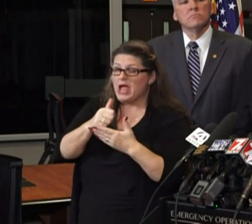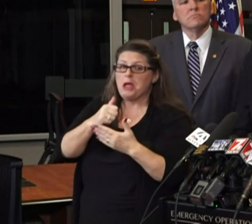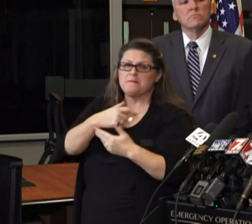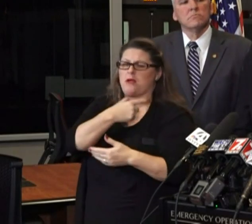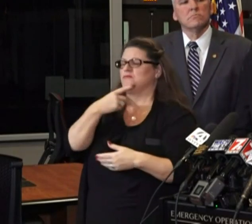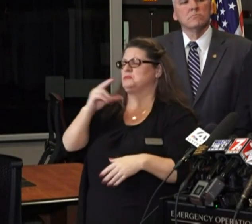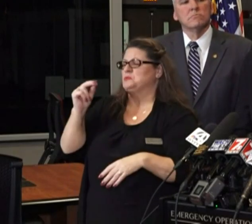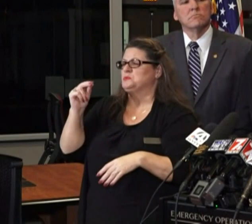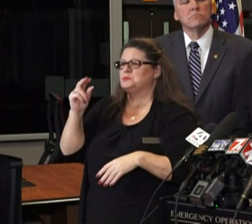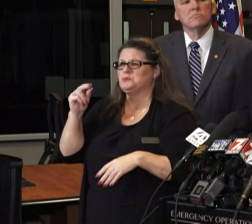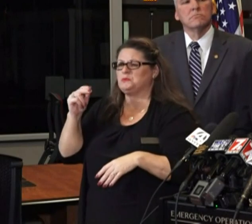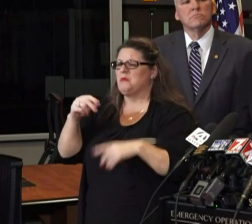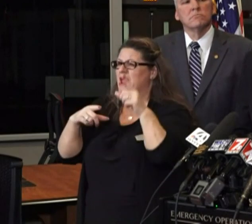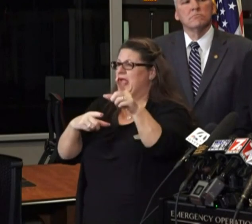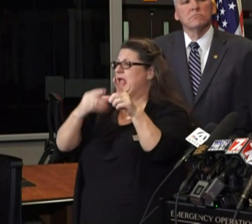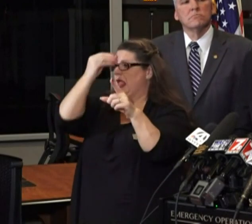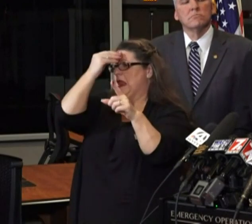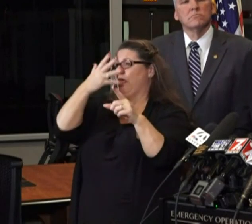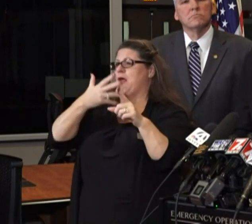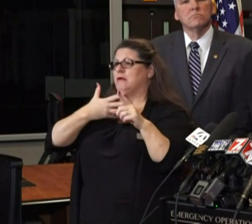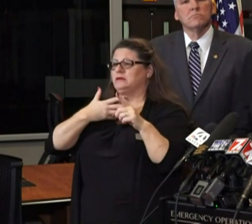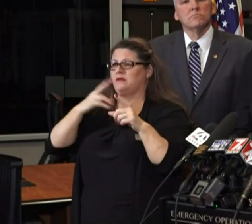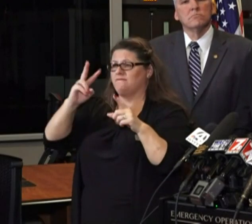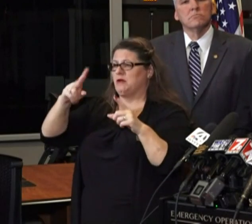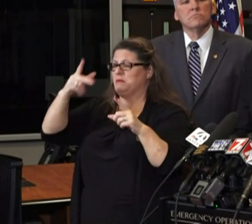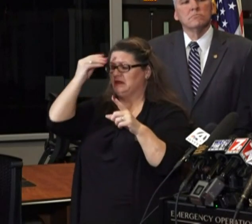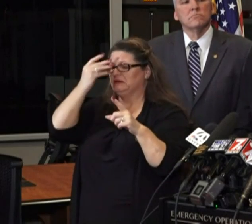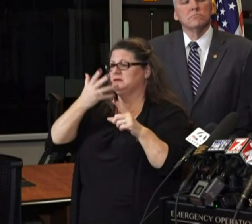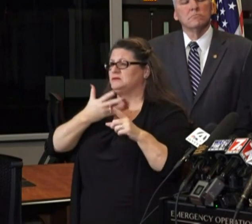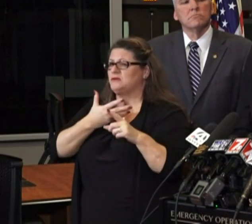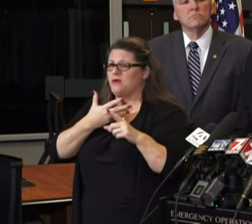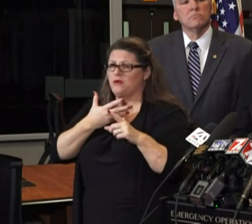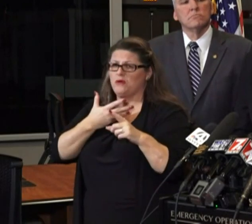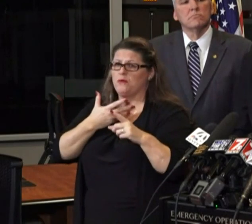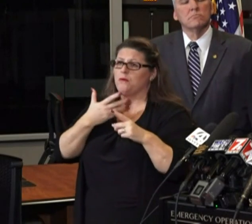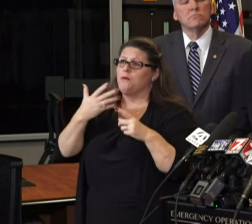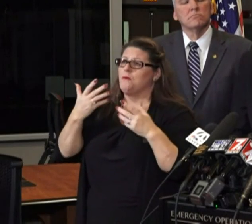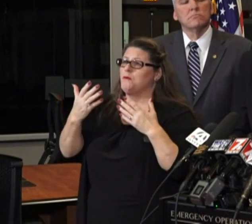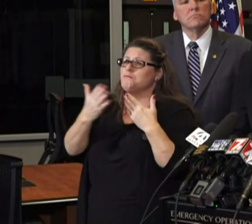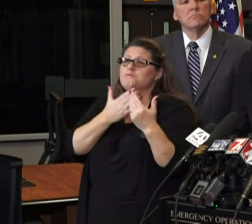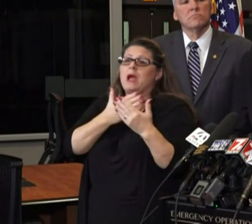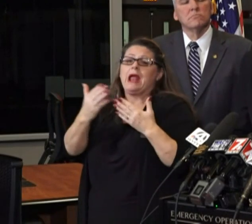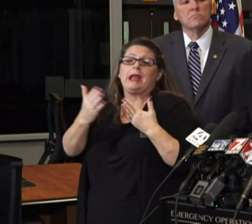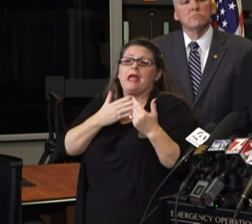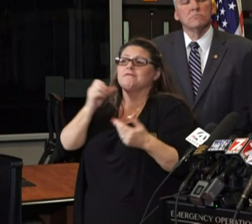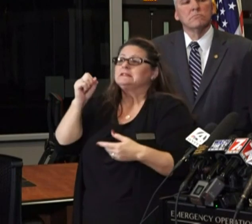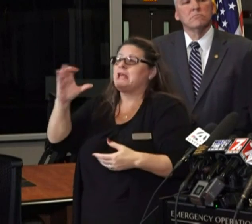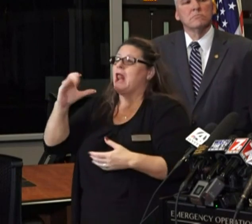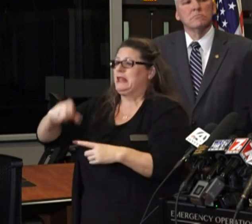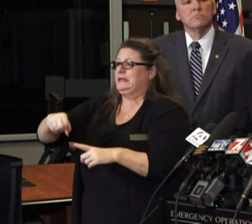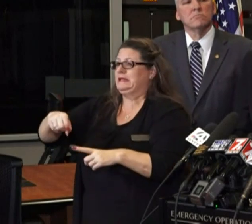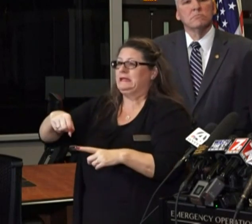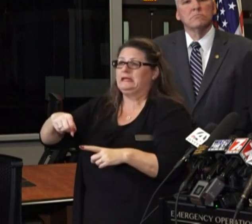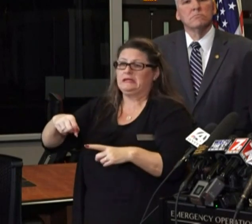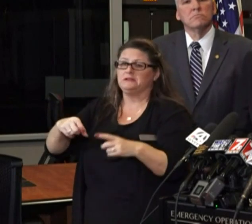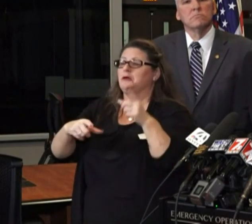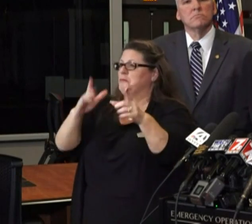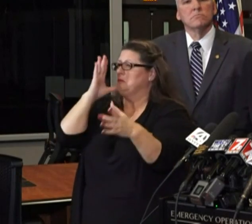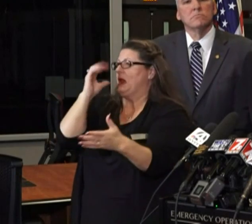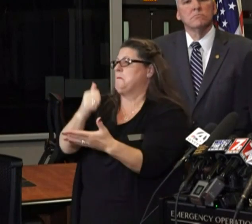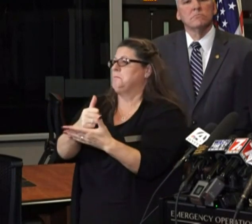No, he was assuring us all that that the whatever is necessary will be done.